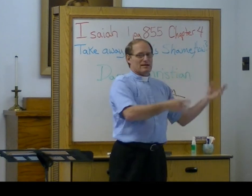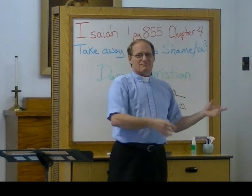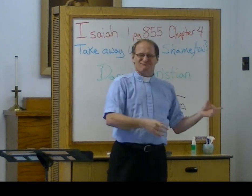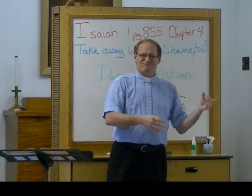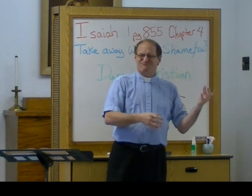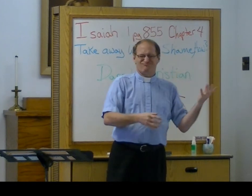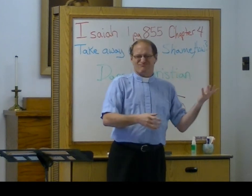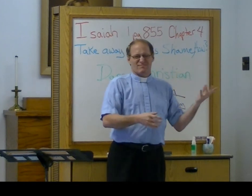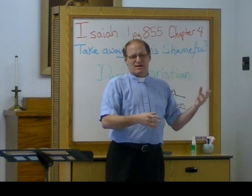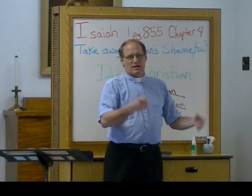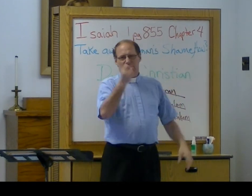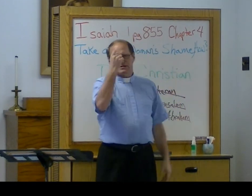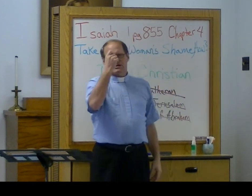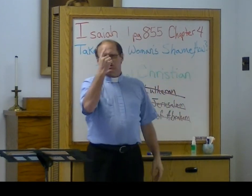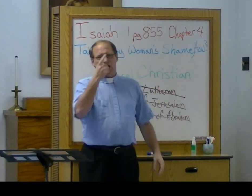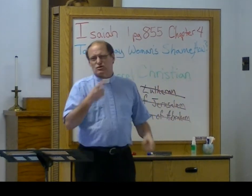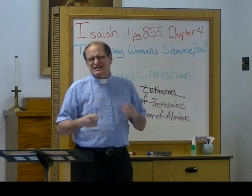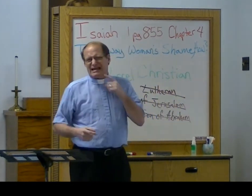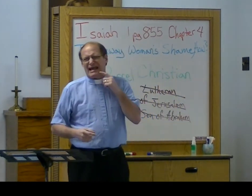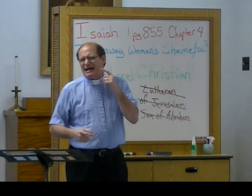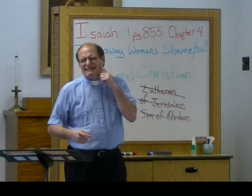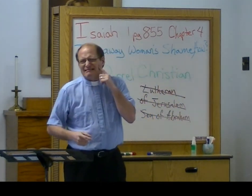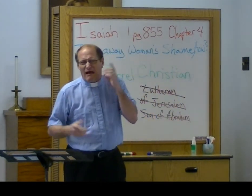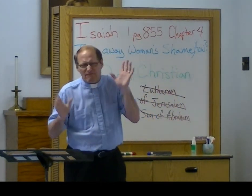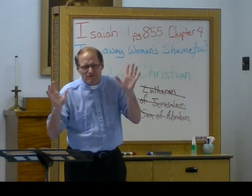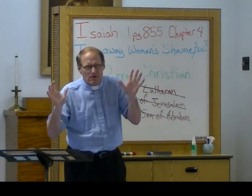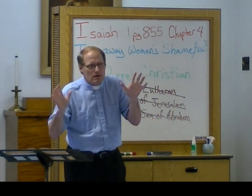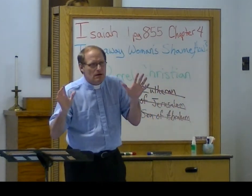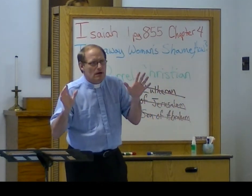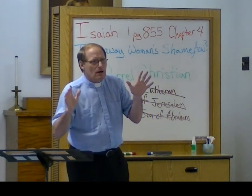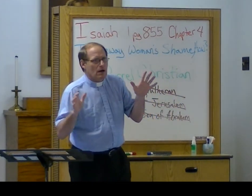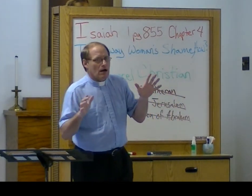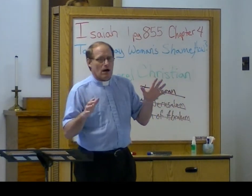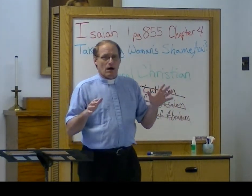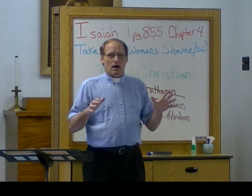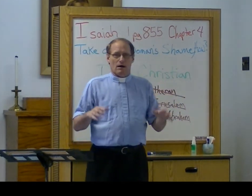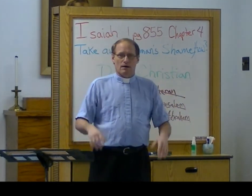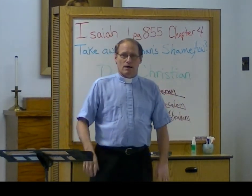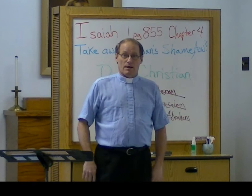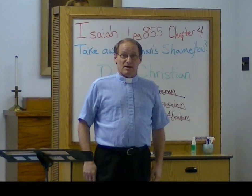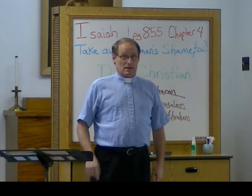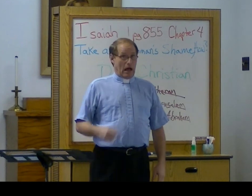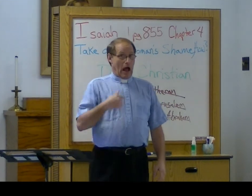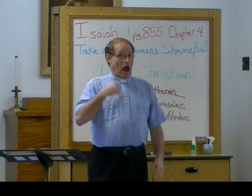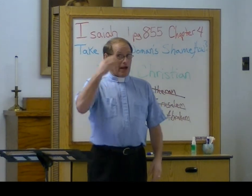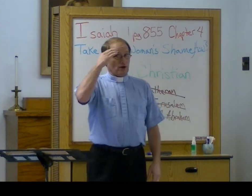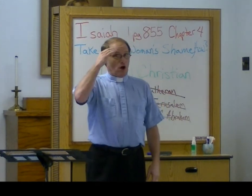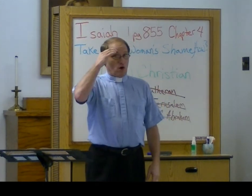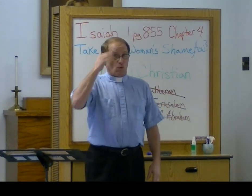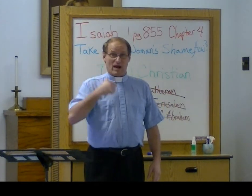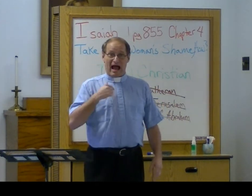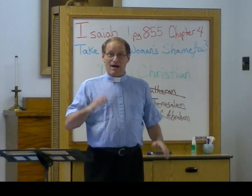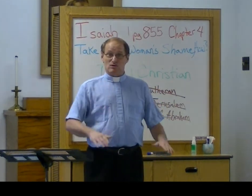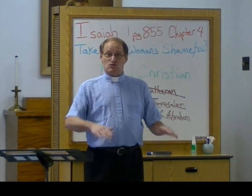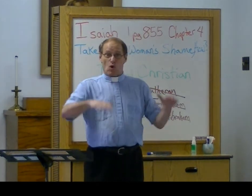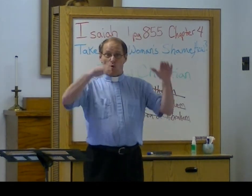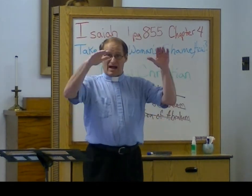family doesn't understand deaf. I mean, I know when I was growing